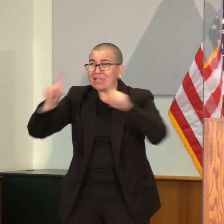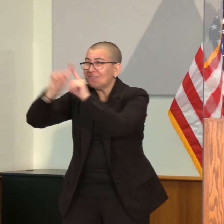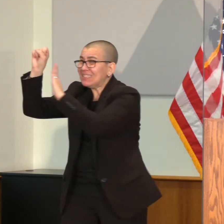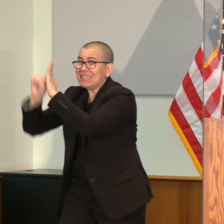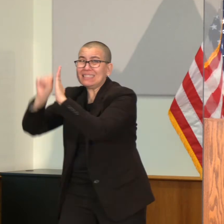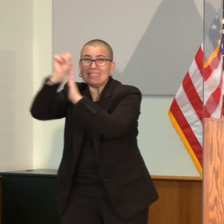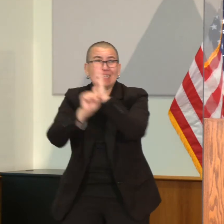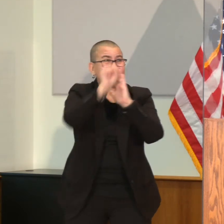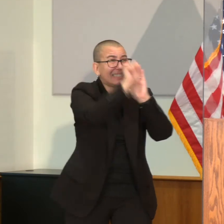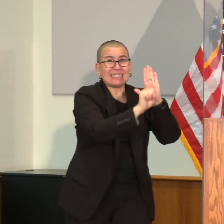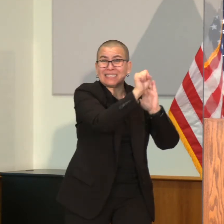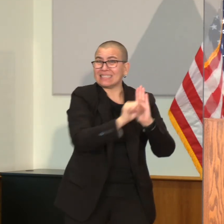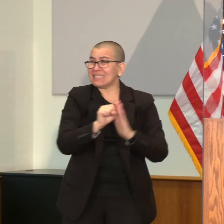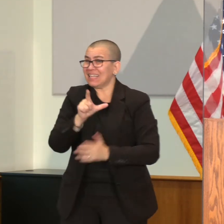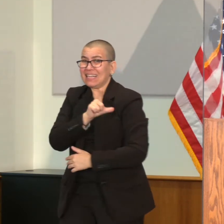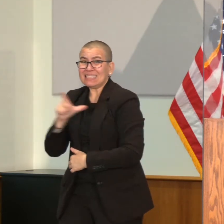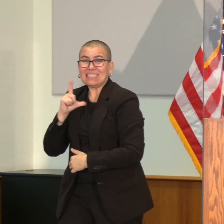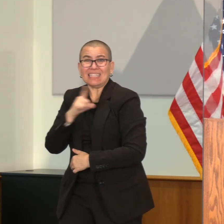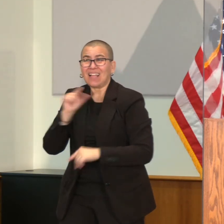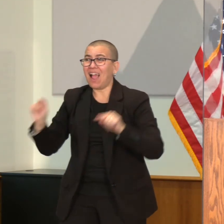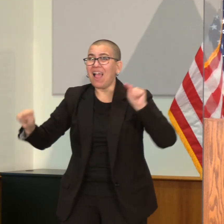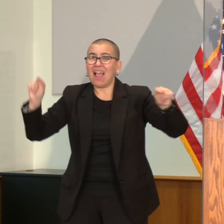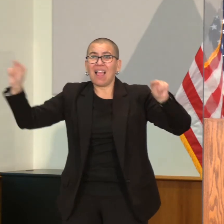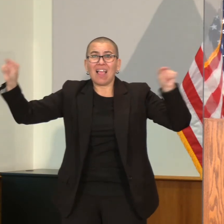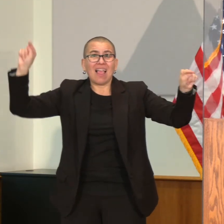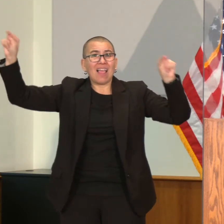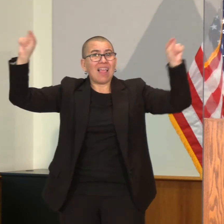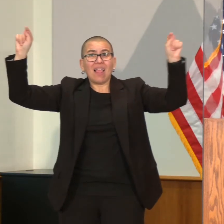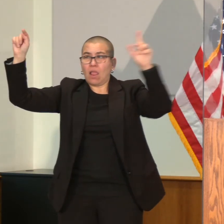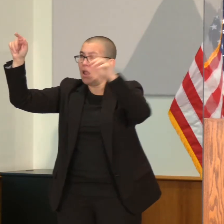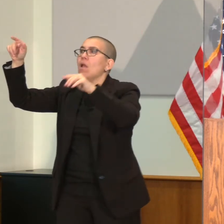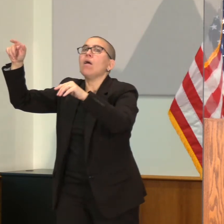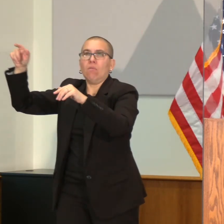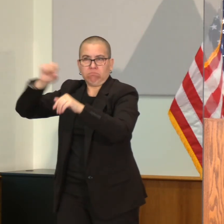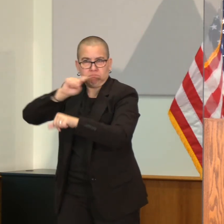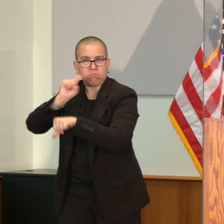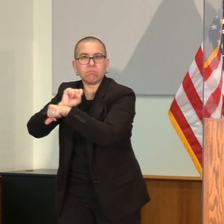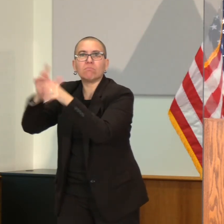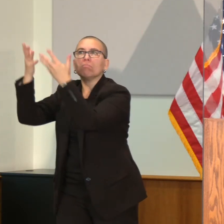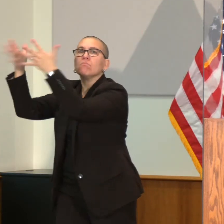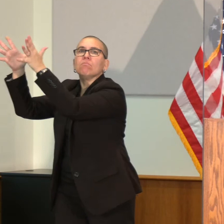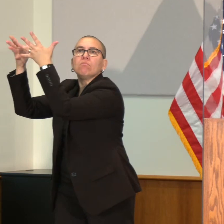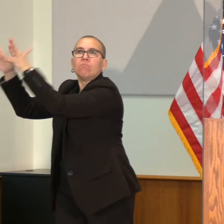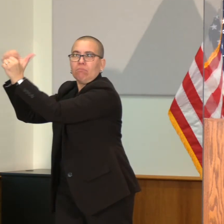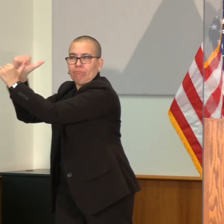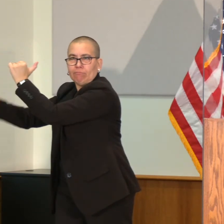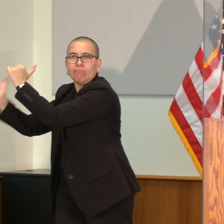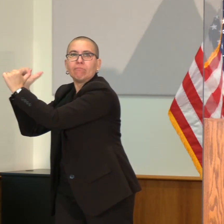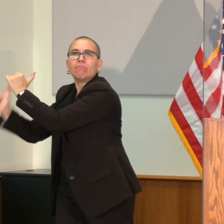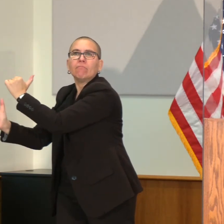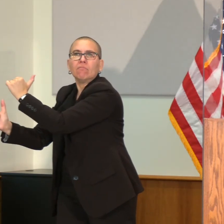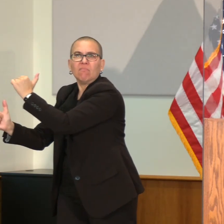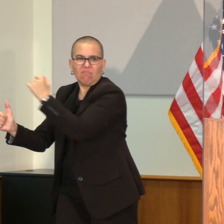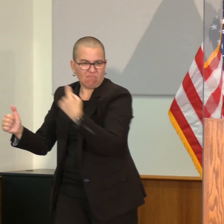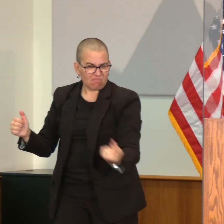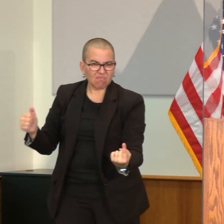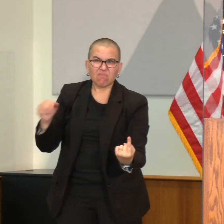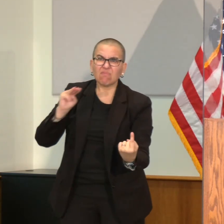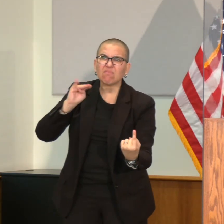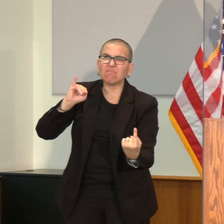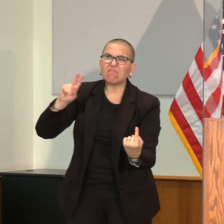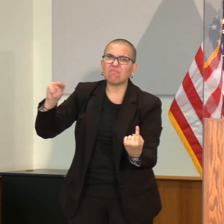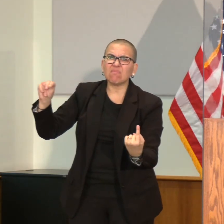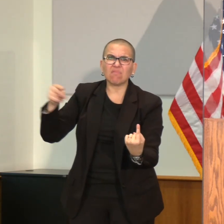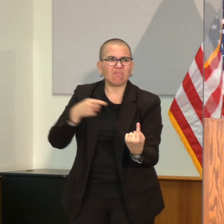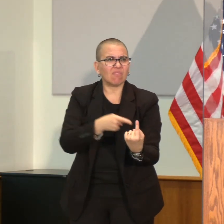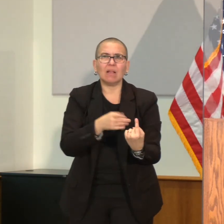holding hearings and acting, but not the Minnesota Senate Republican majority. However, this